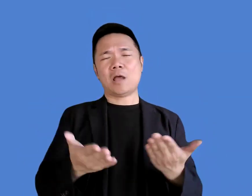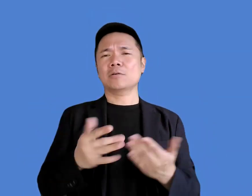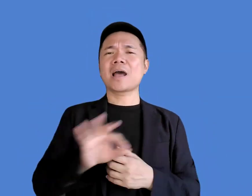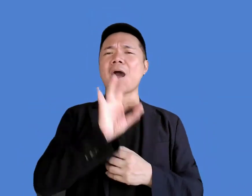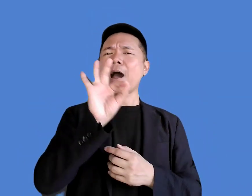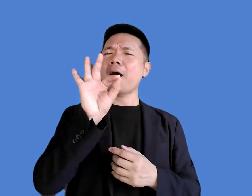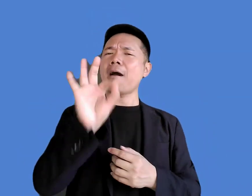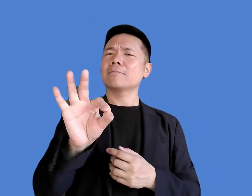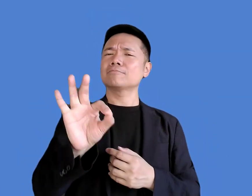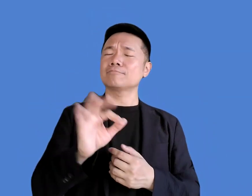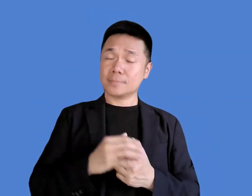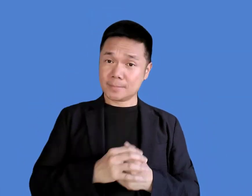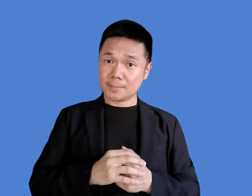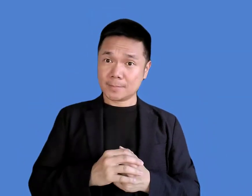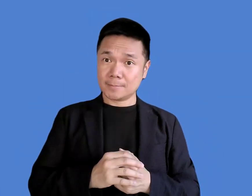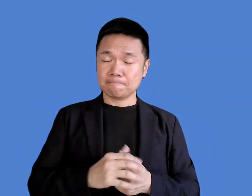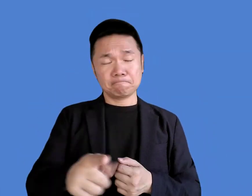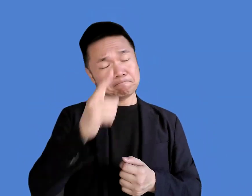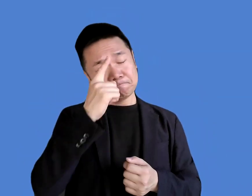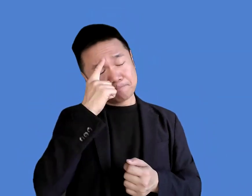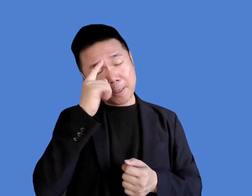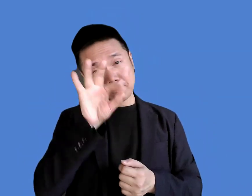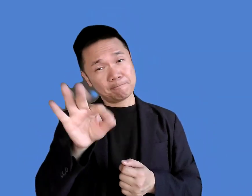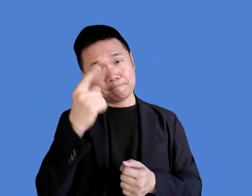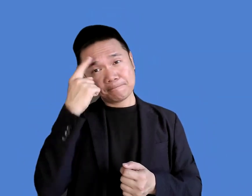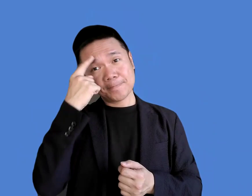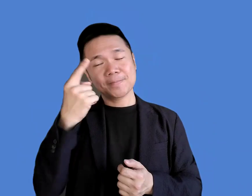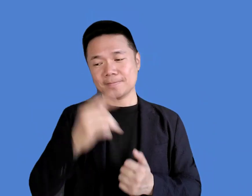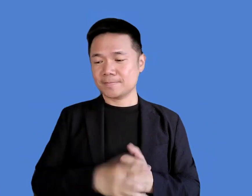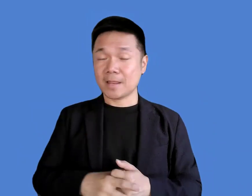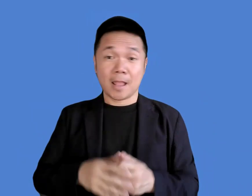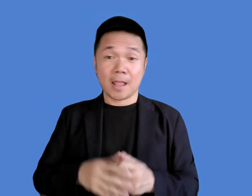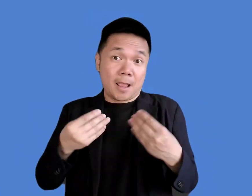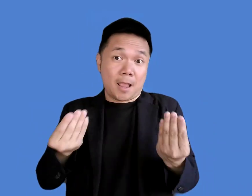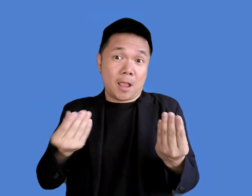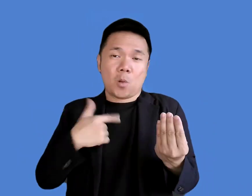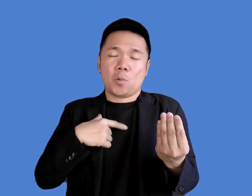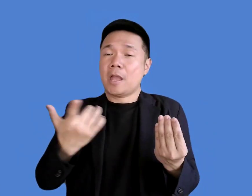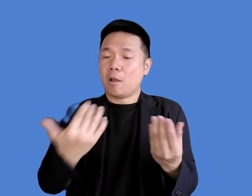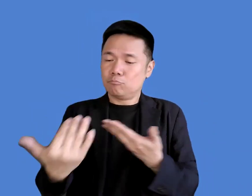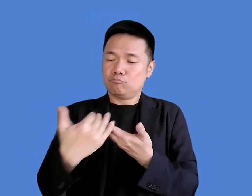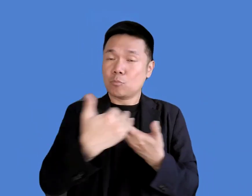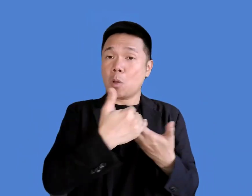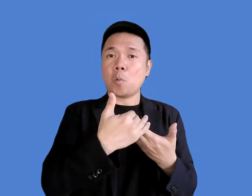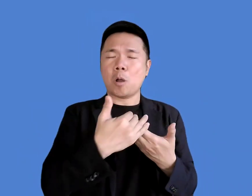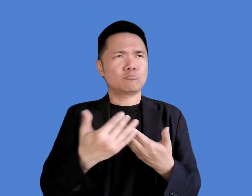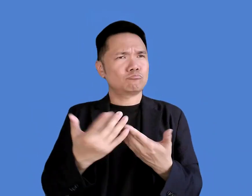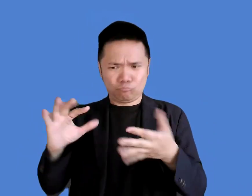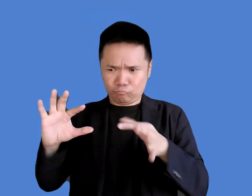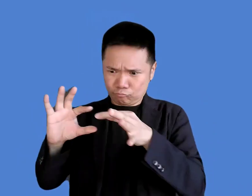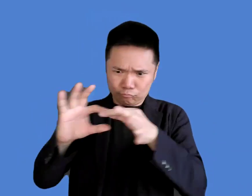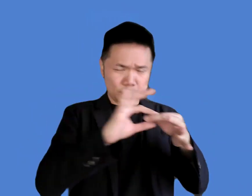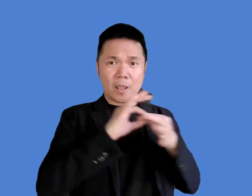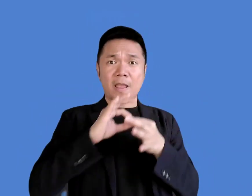to everyone here, just think about, is that, how can we leverage our collective strength to create a